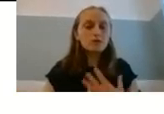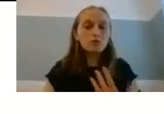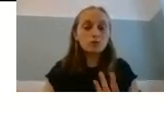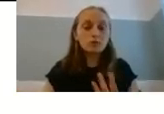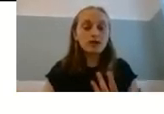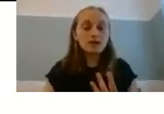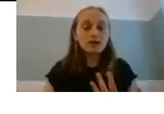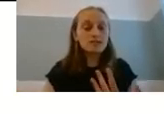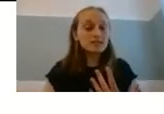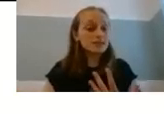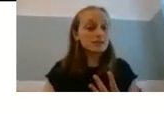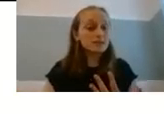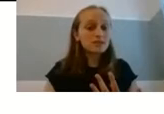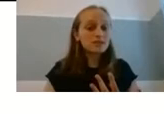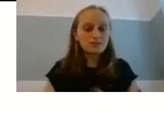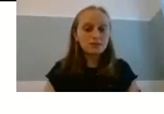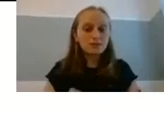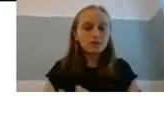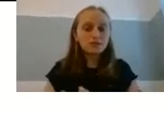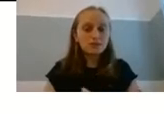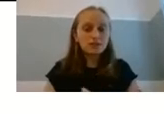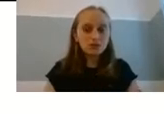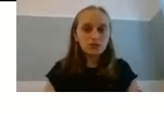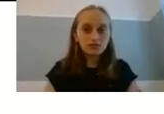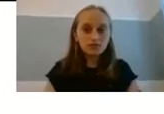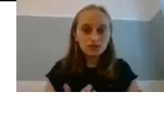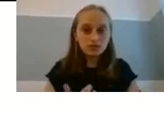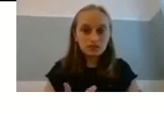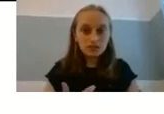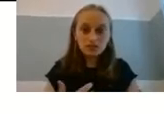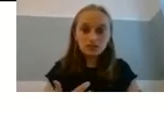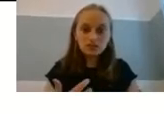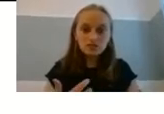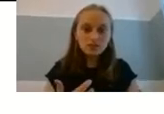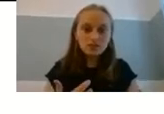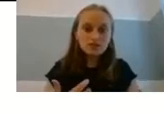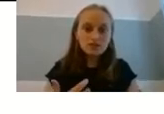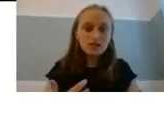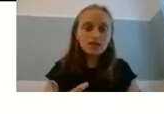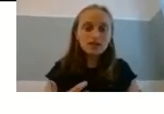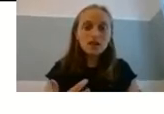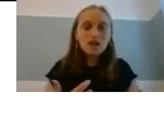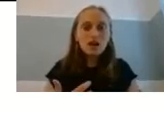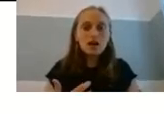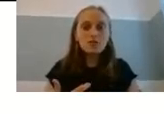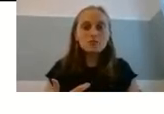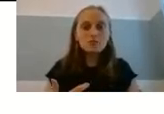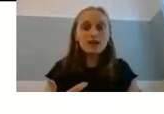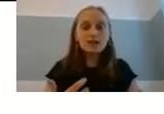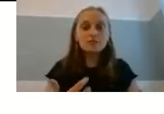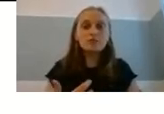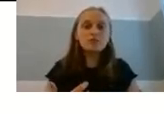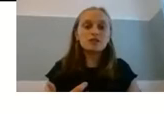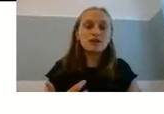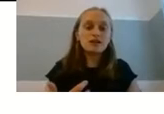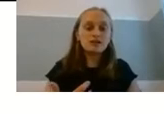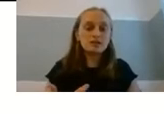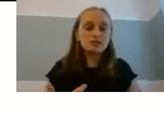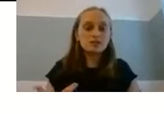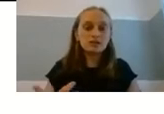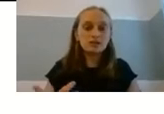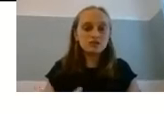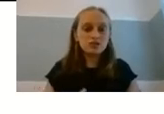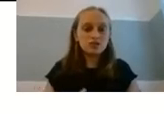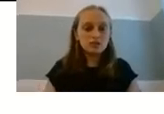when we normalize acceptance and inclusion of a group of people that's often it's distanced from our society um that community